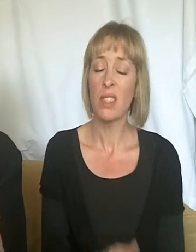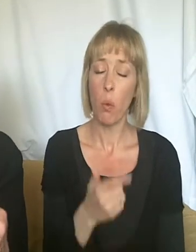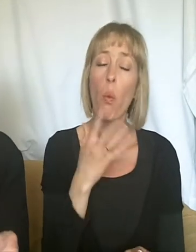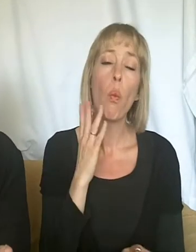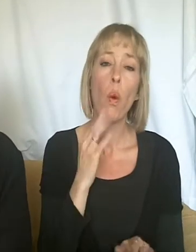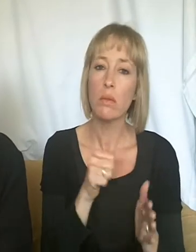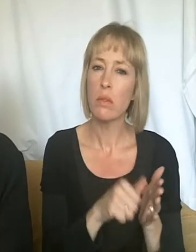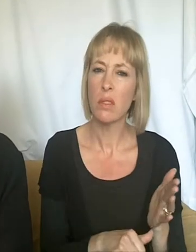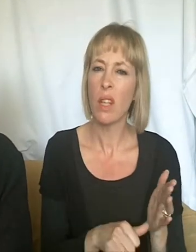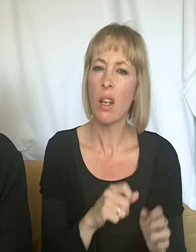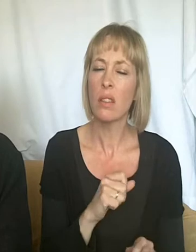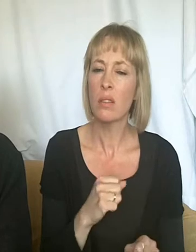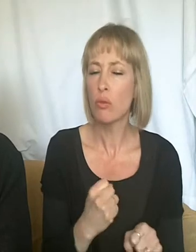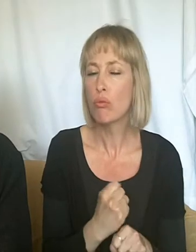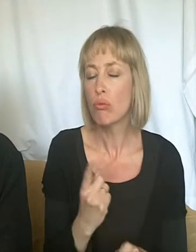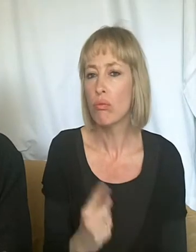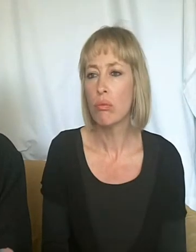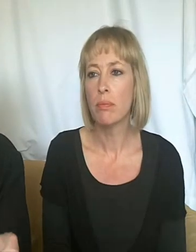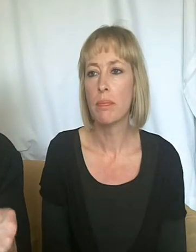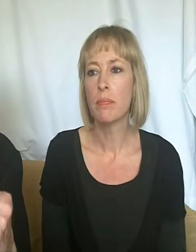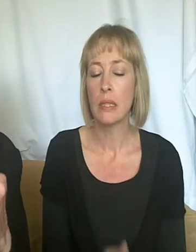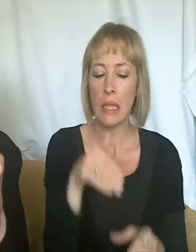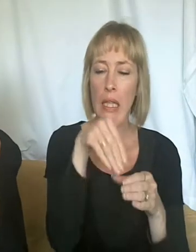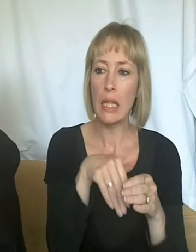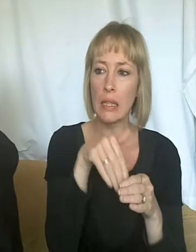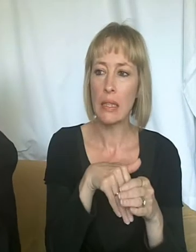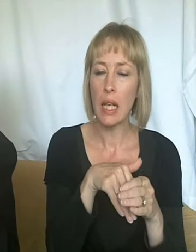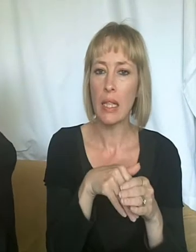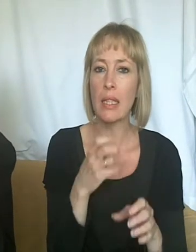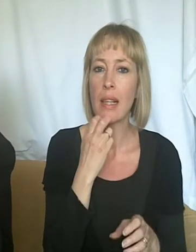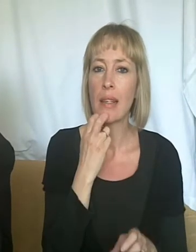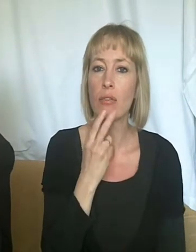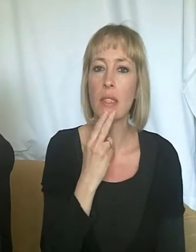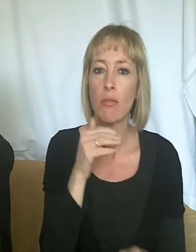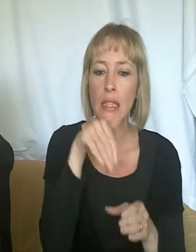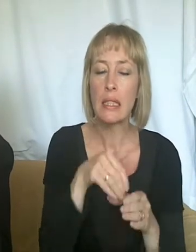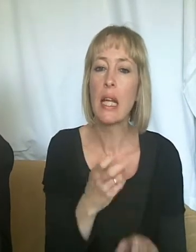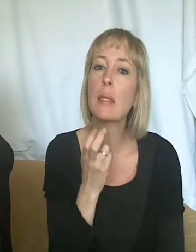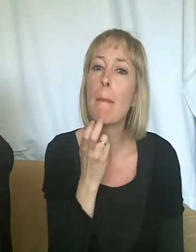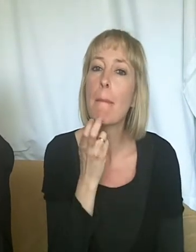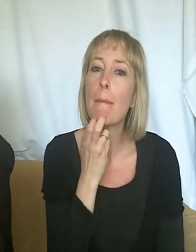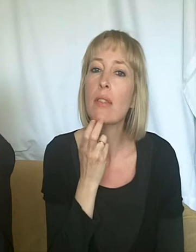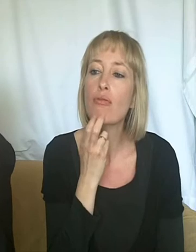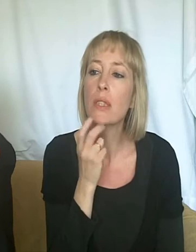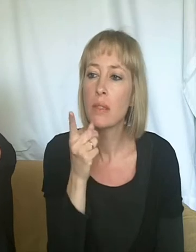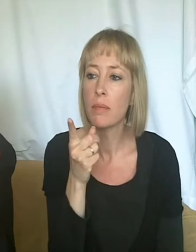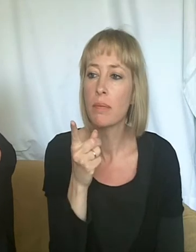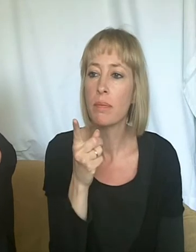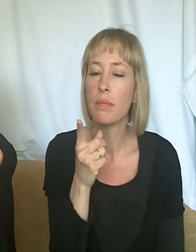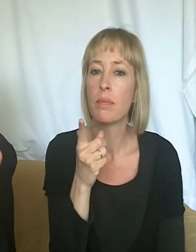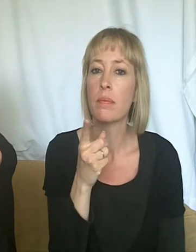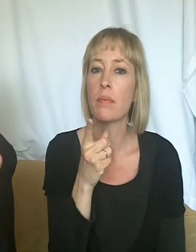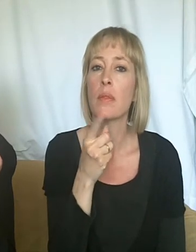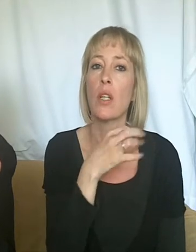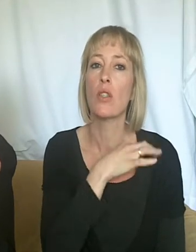beginning. Inside this electronic cigarette is a battery, that's the white part,